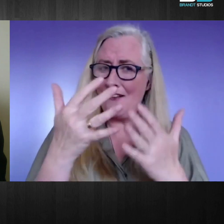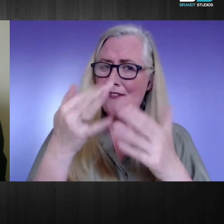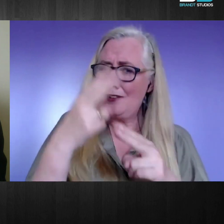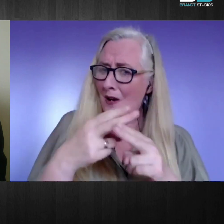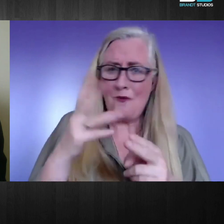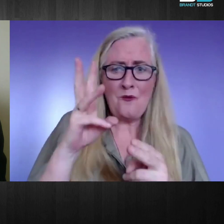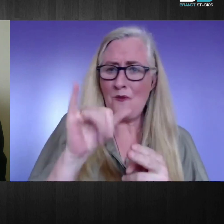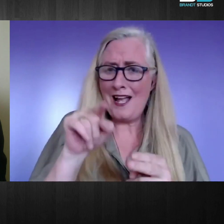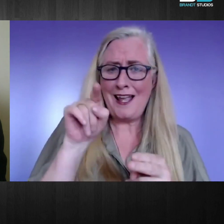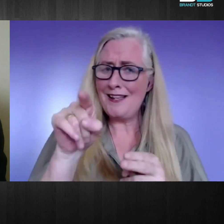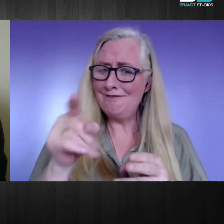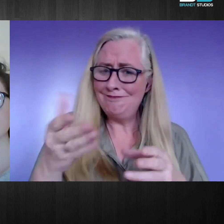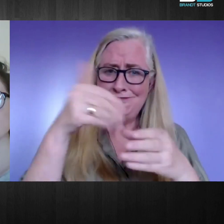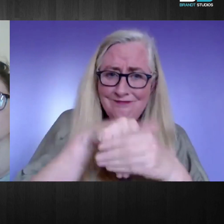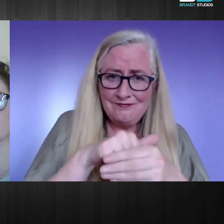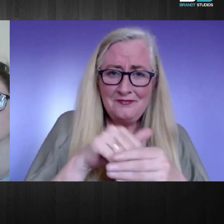how you got involved and that kind of stuff?